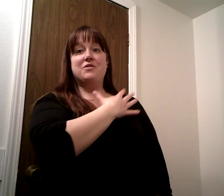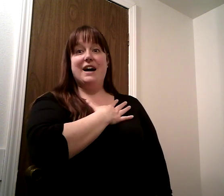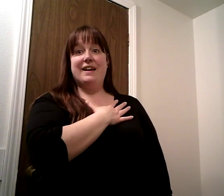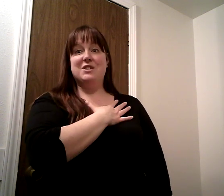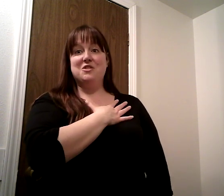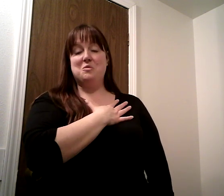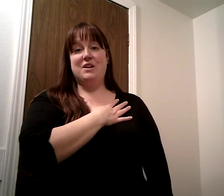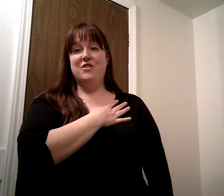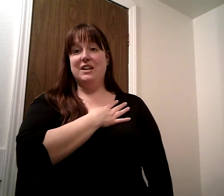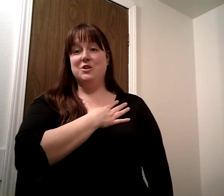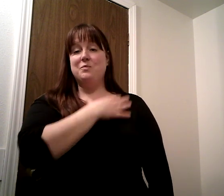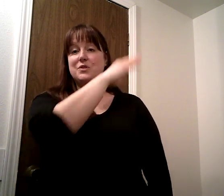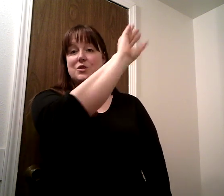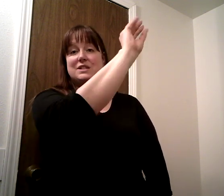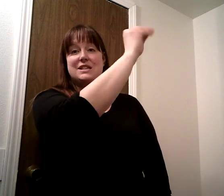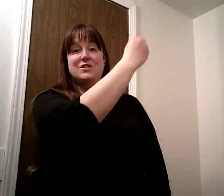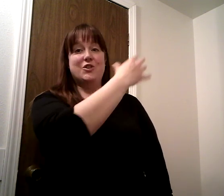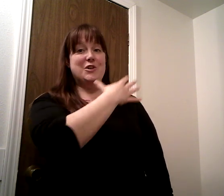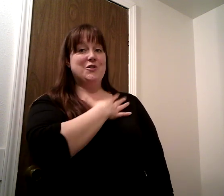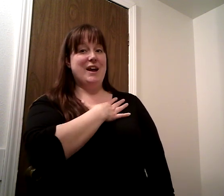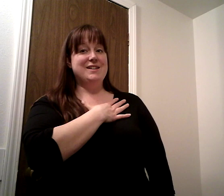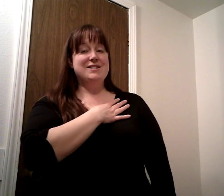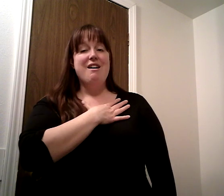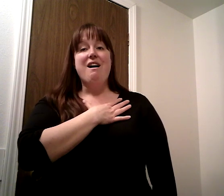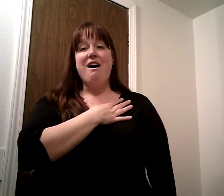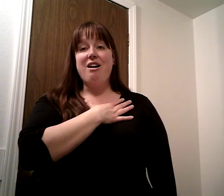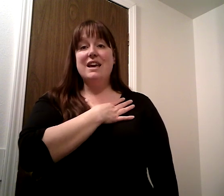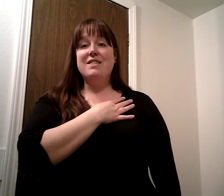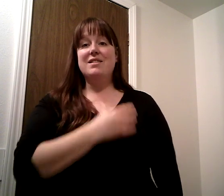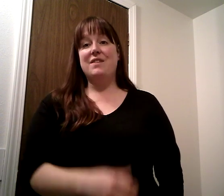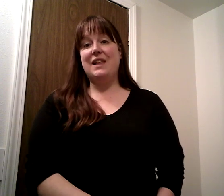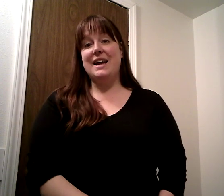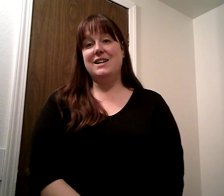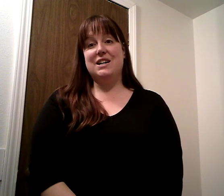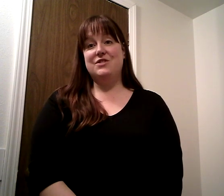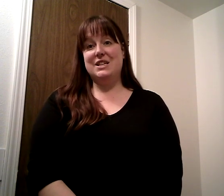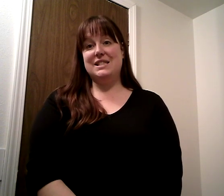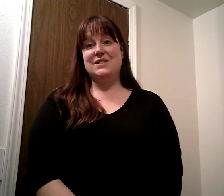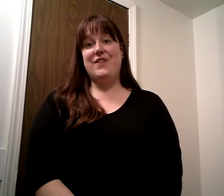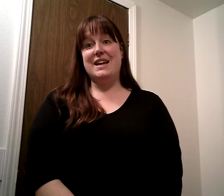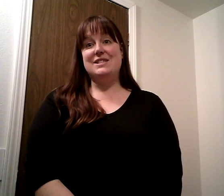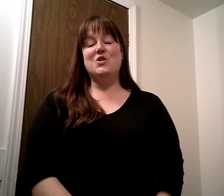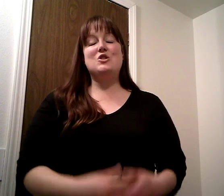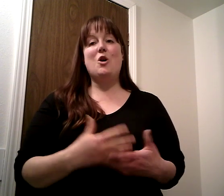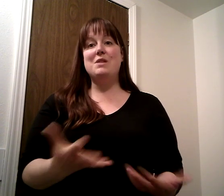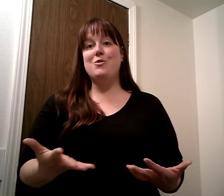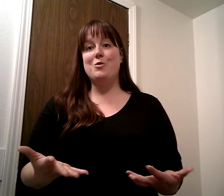simplify that one a little bit if you need to. So deeds full of grace, all in the love light of Jesus' face. So there's so many cool ways